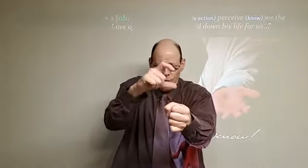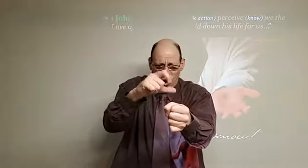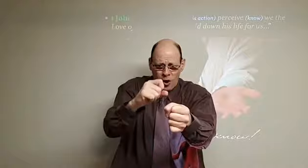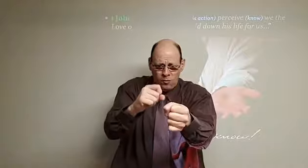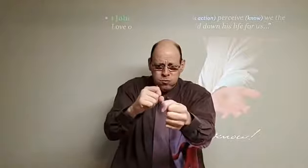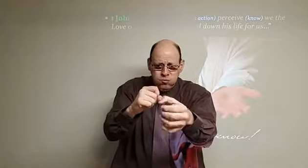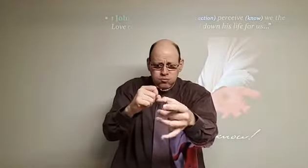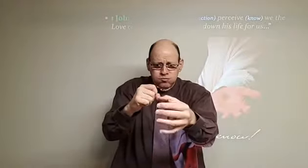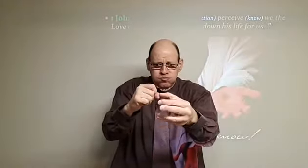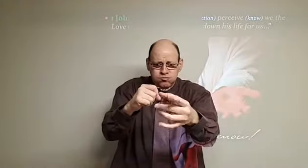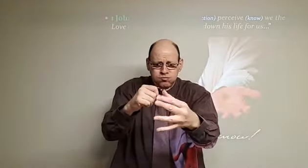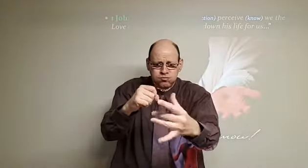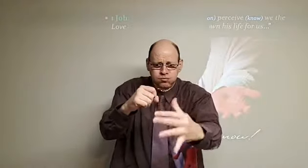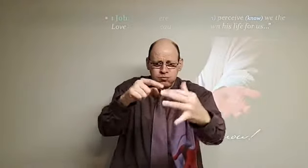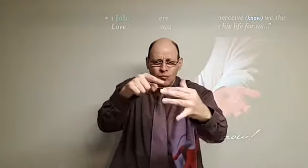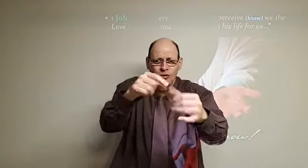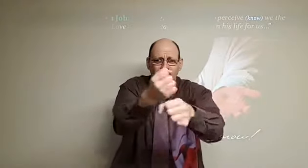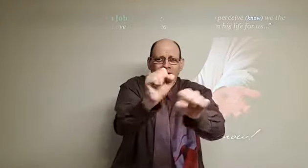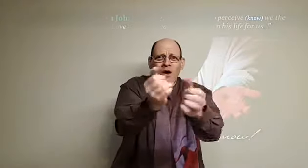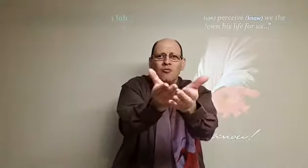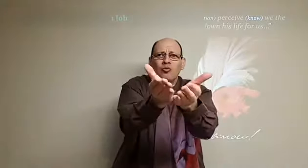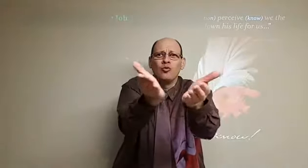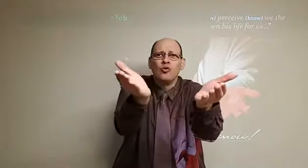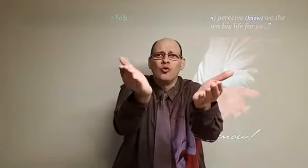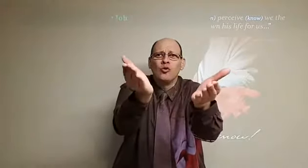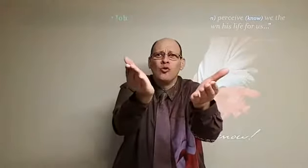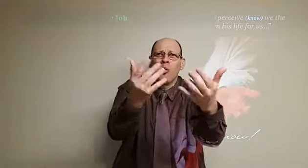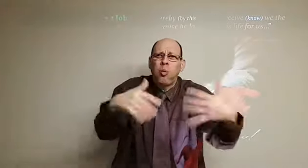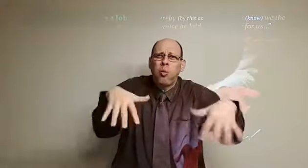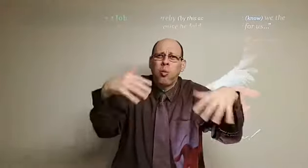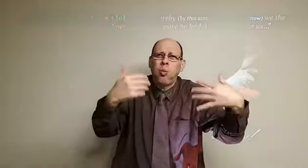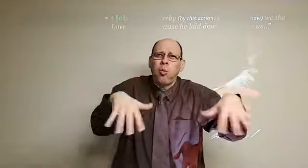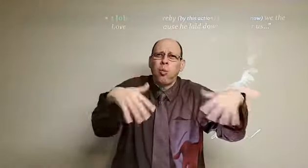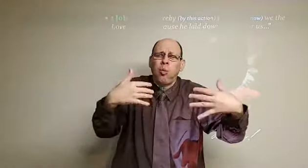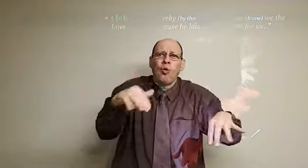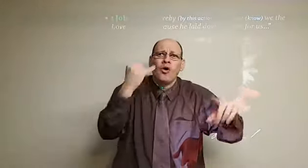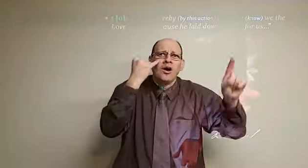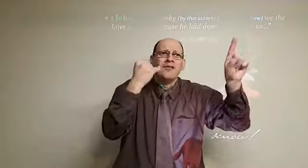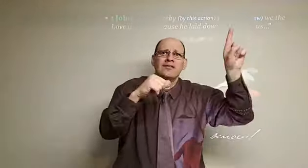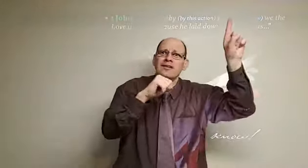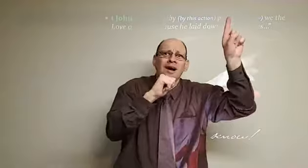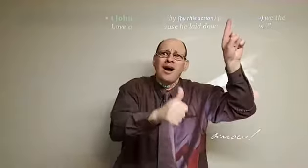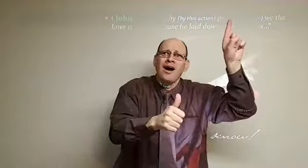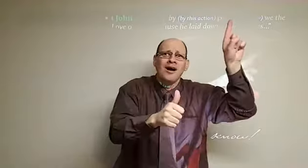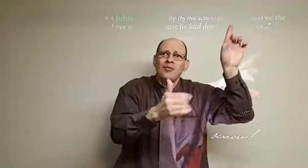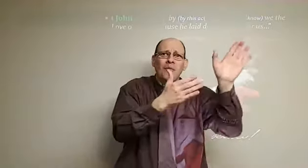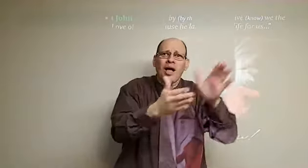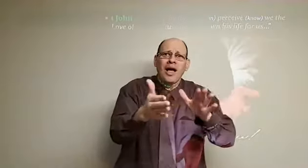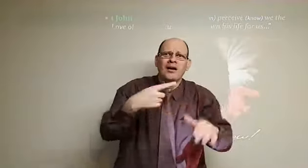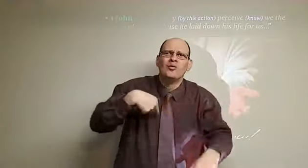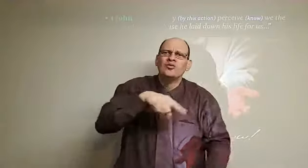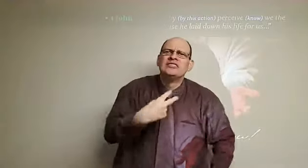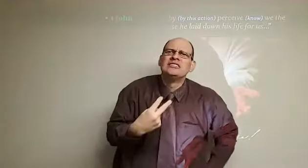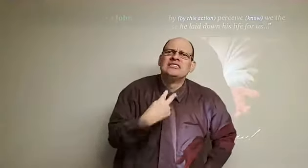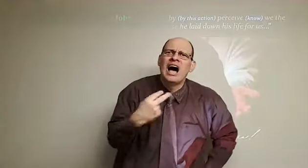the word that came alive in Jesus Christ if it had not been for God's